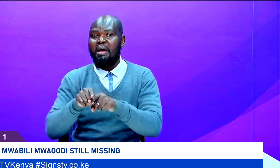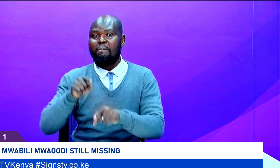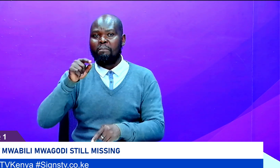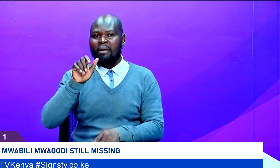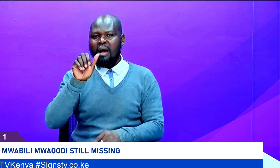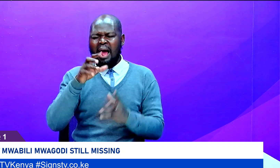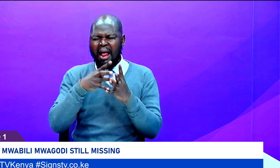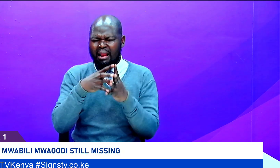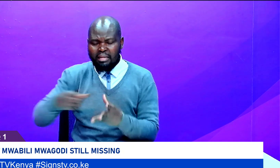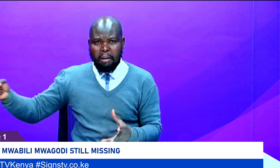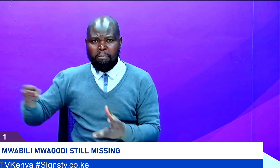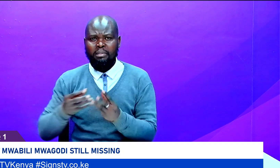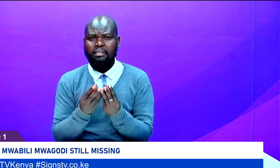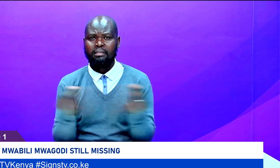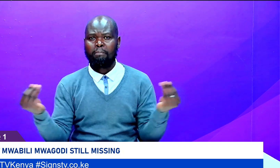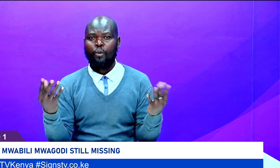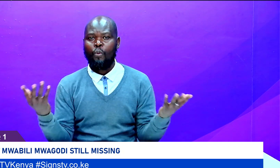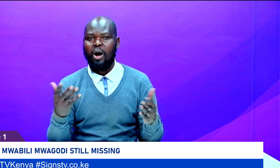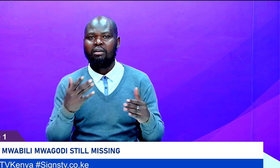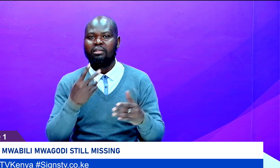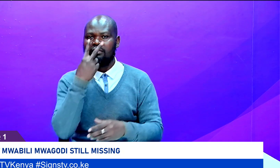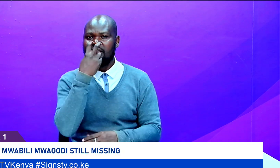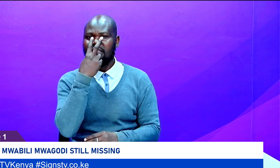abducted and suspected security